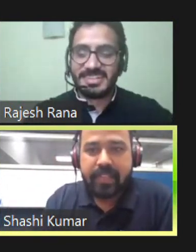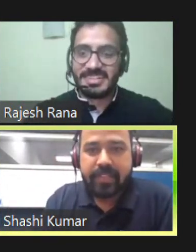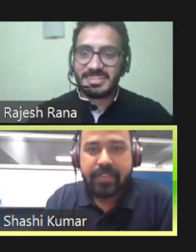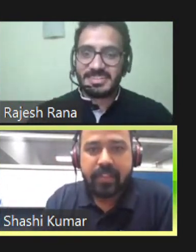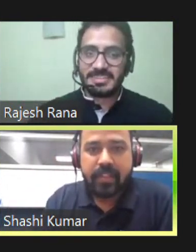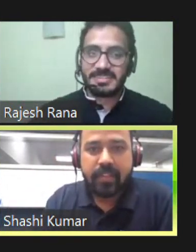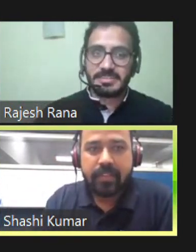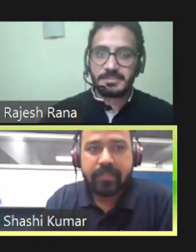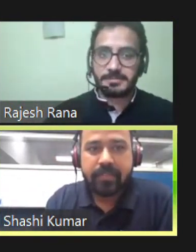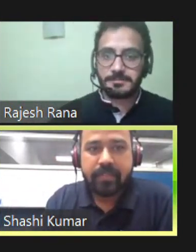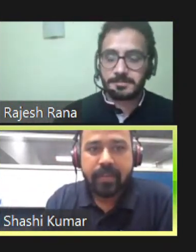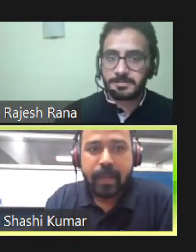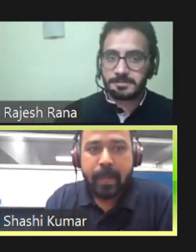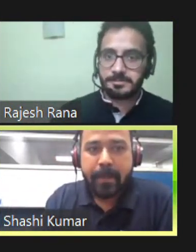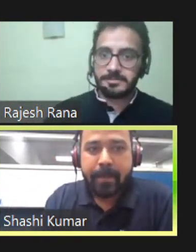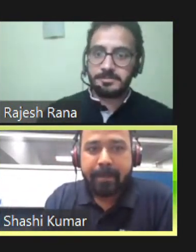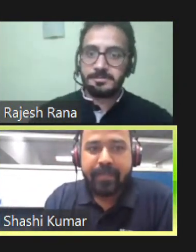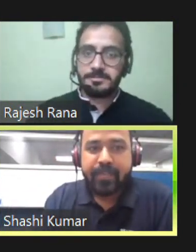have next.